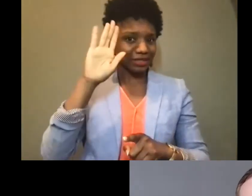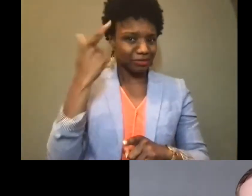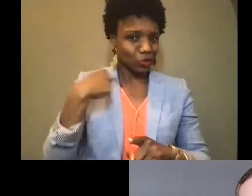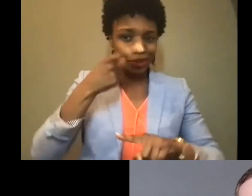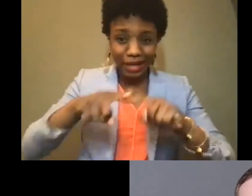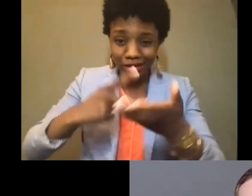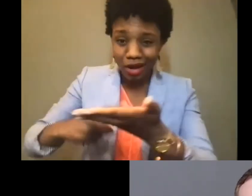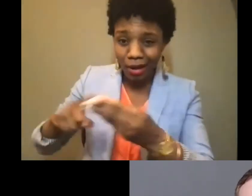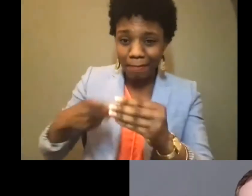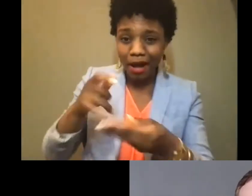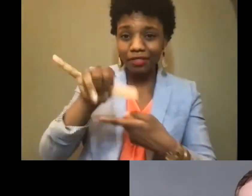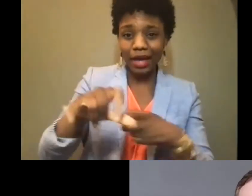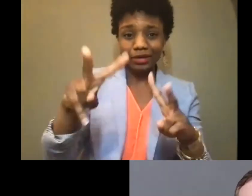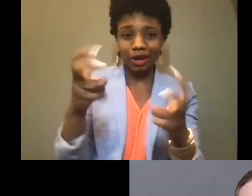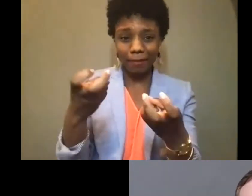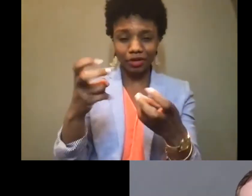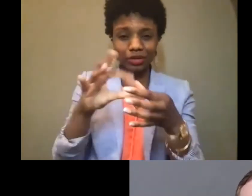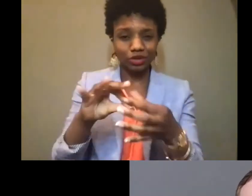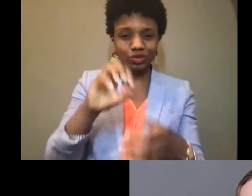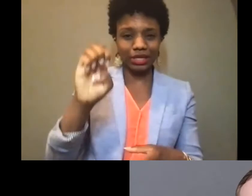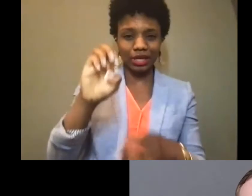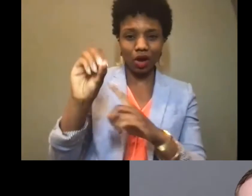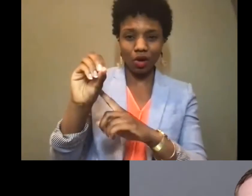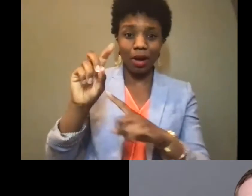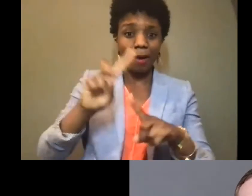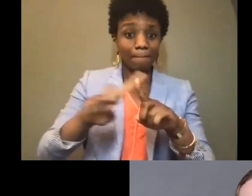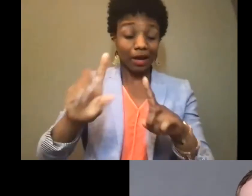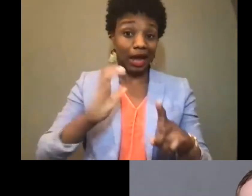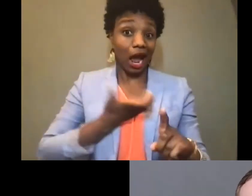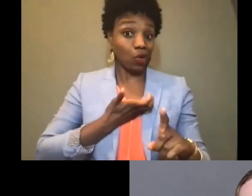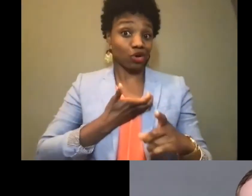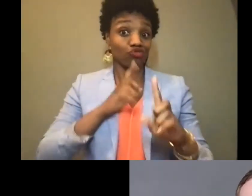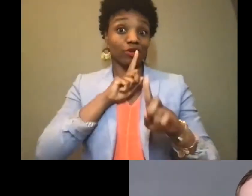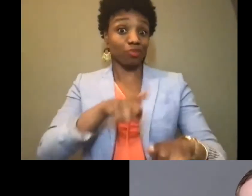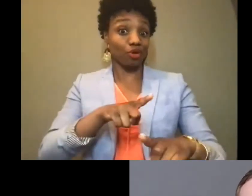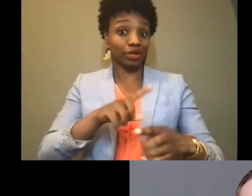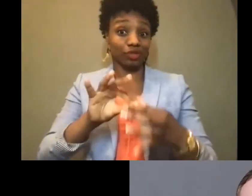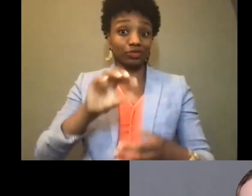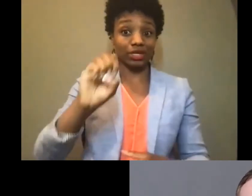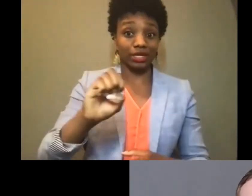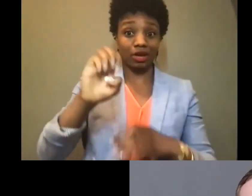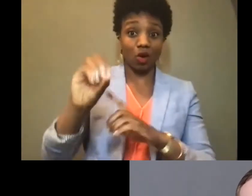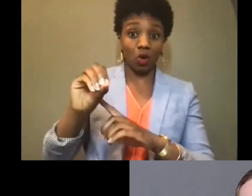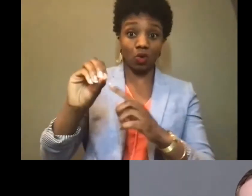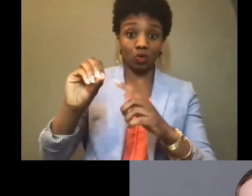is, that's our report, is the executive order ending about Open Meetings Act